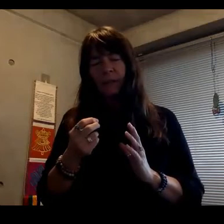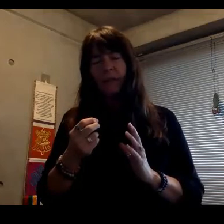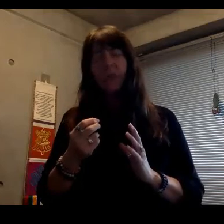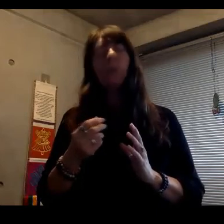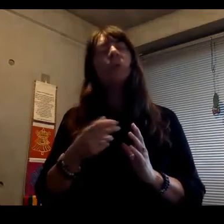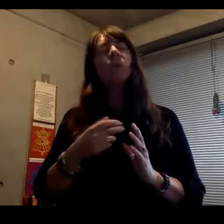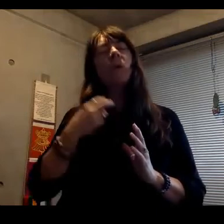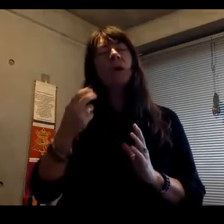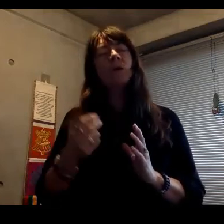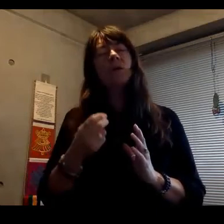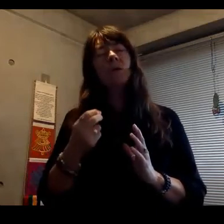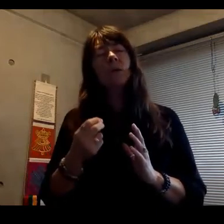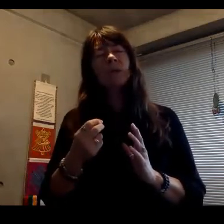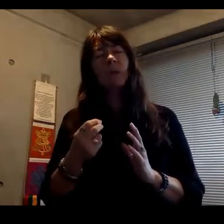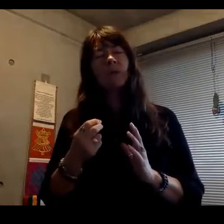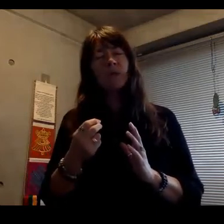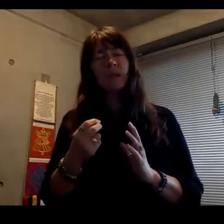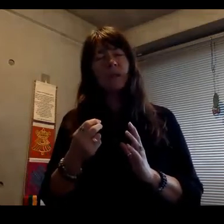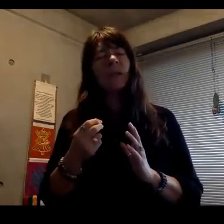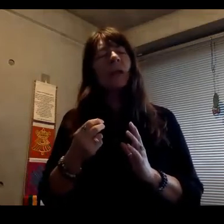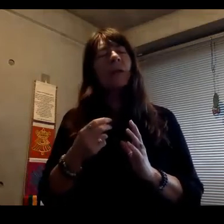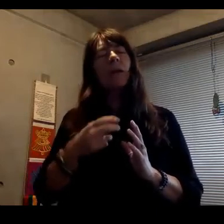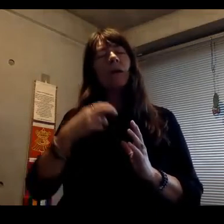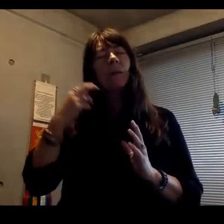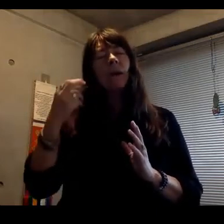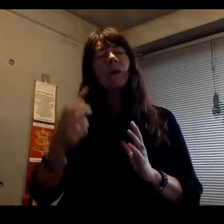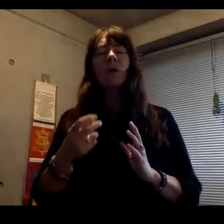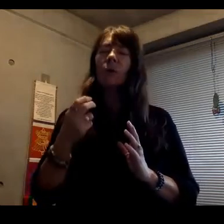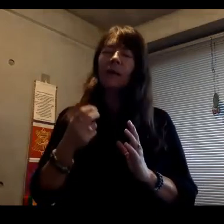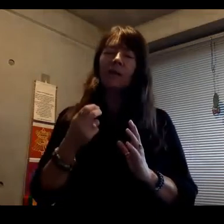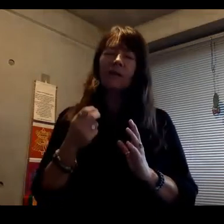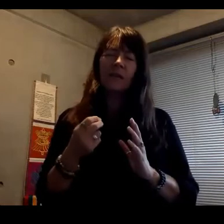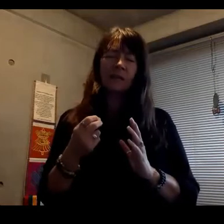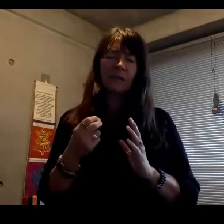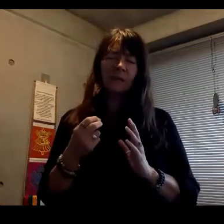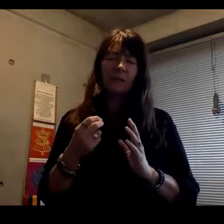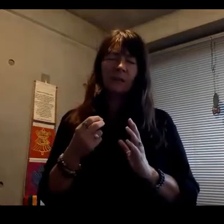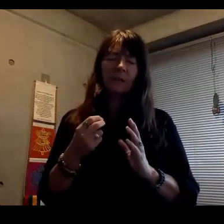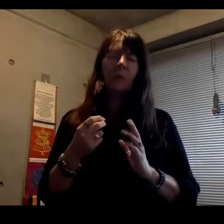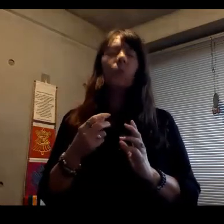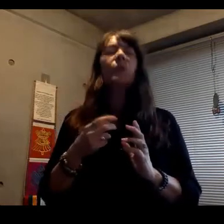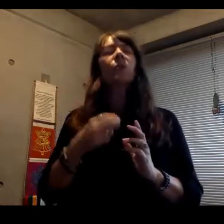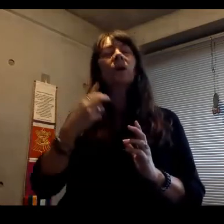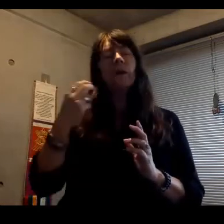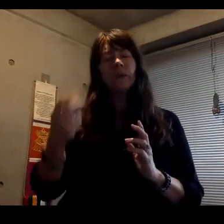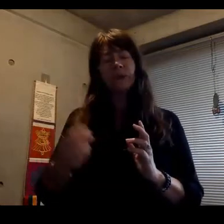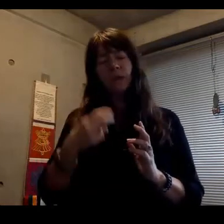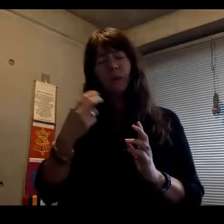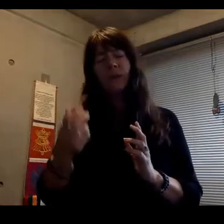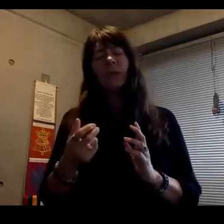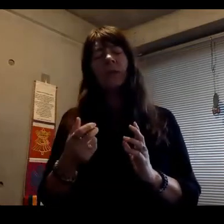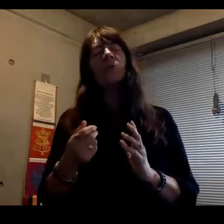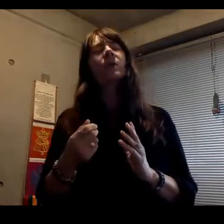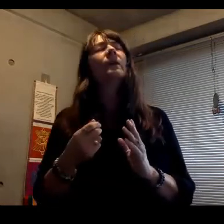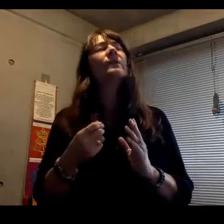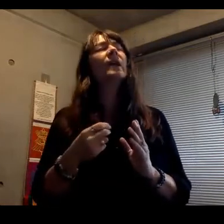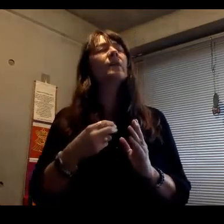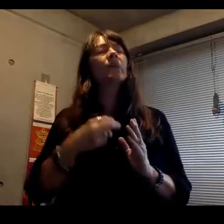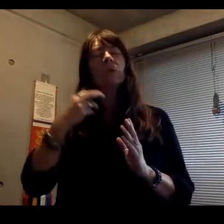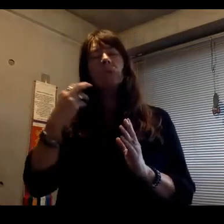Okay. So we will walk you through this process. There are no guarantees with your other situation that